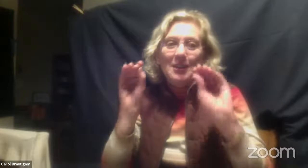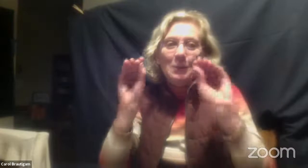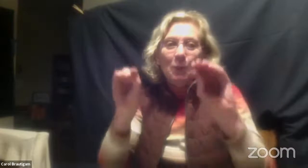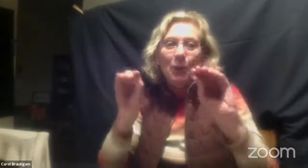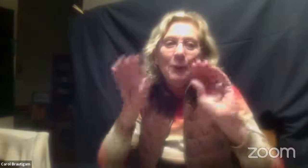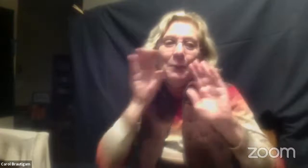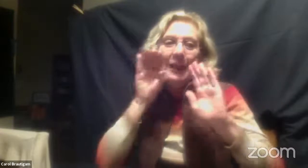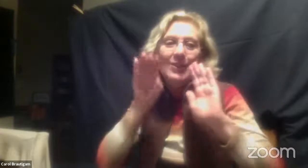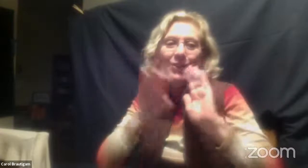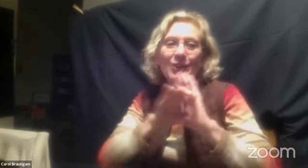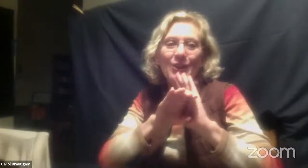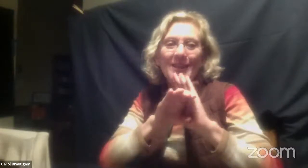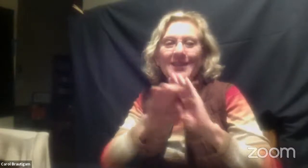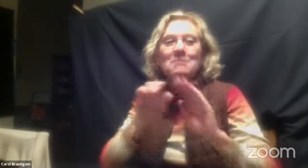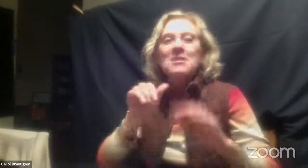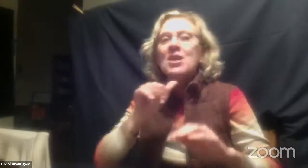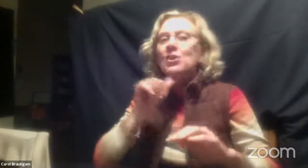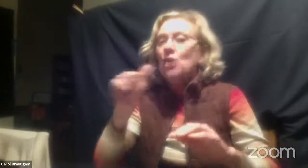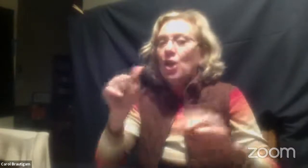Good night, Dad.